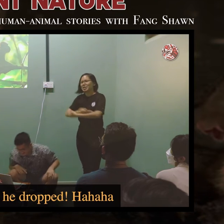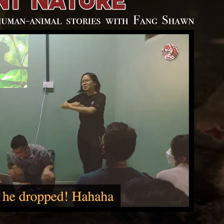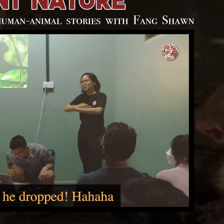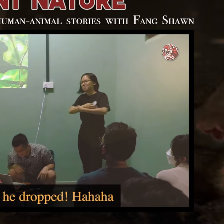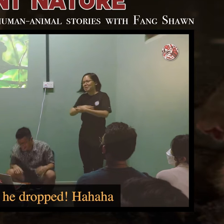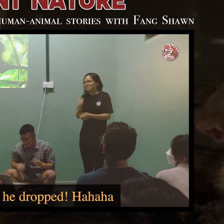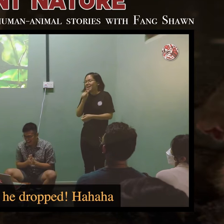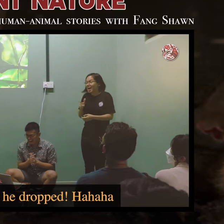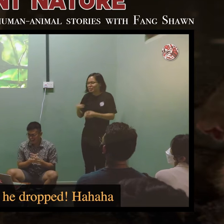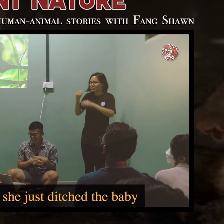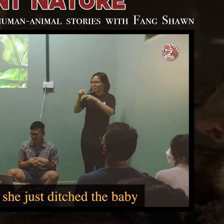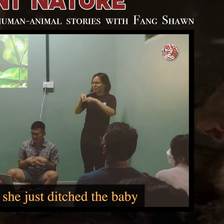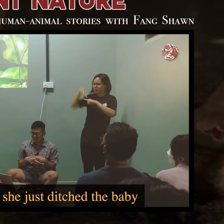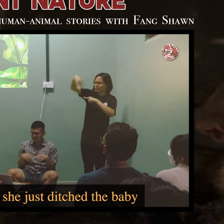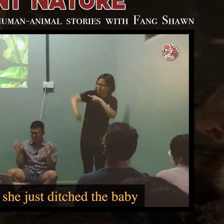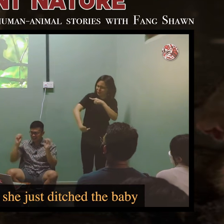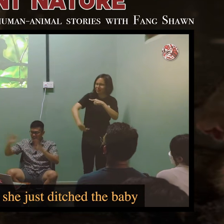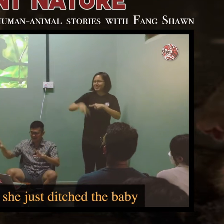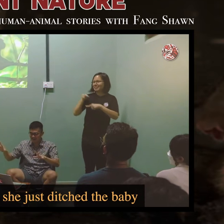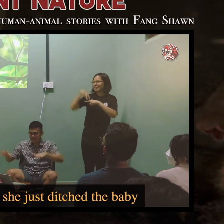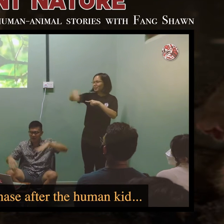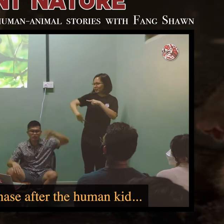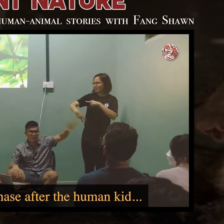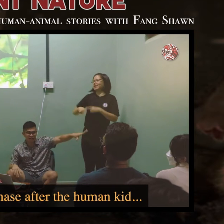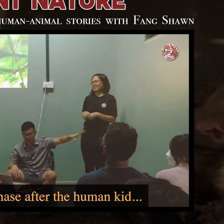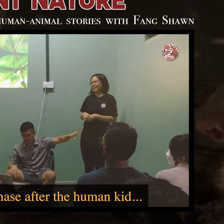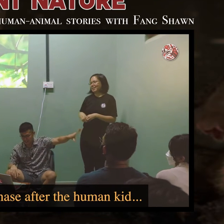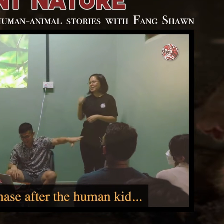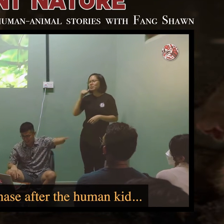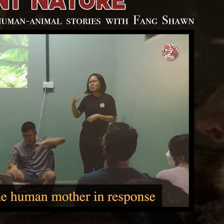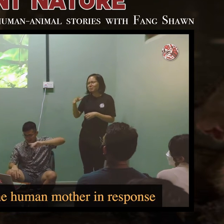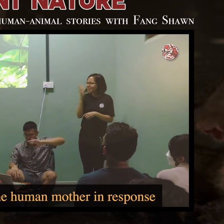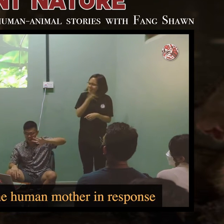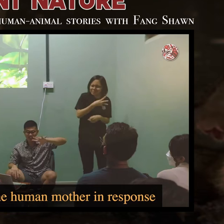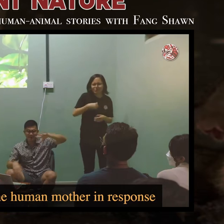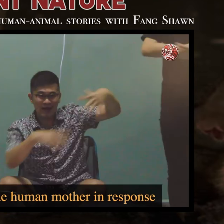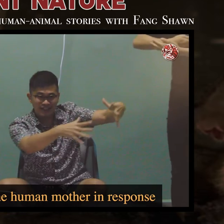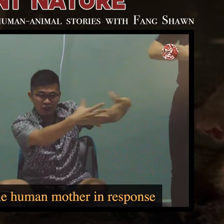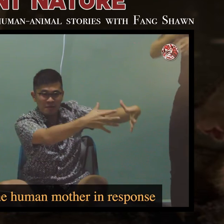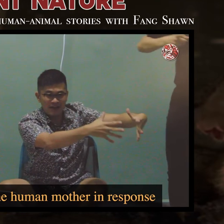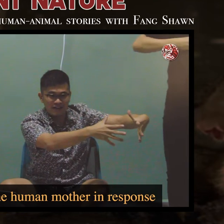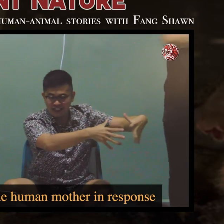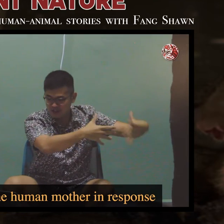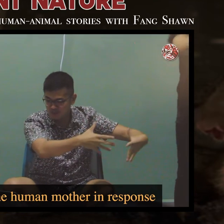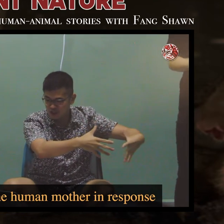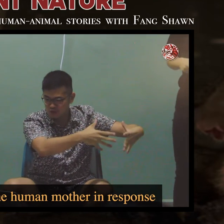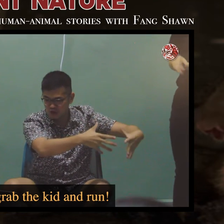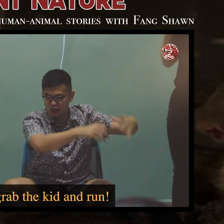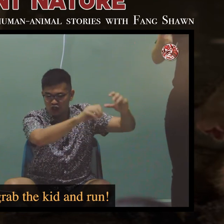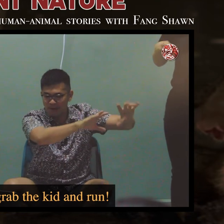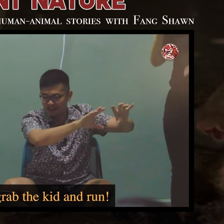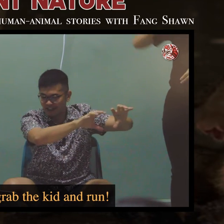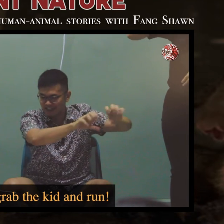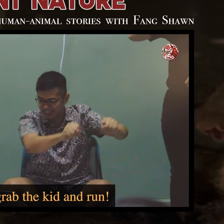okay. and yeah, so he just ditched the baby and went to chase after the human kid. And of course, the mother, the human mother, in response,